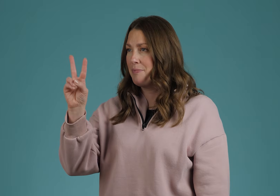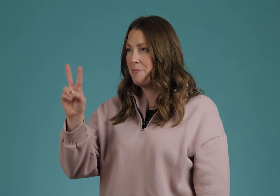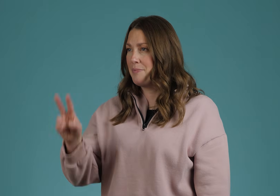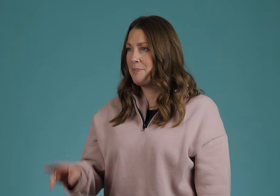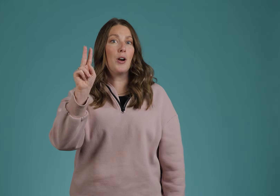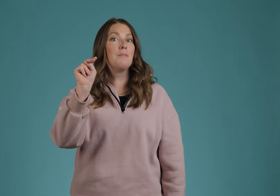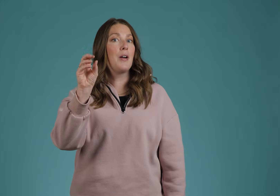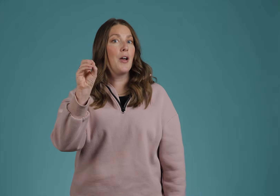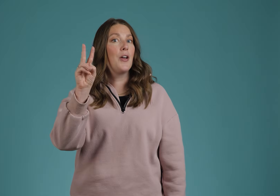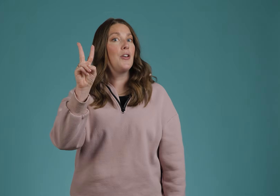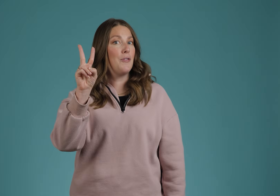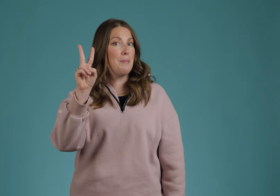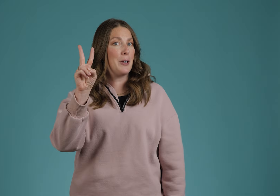N-O-V for November.